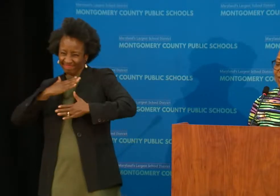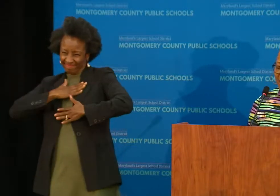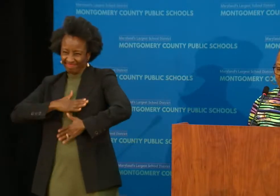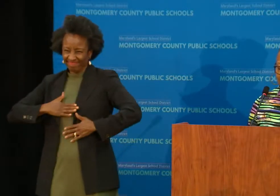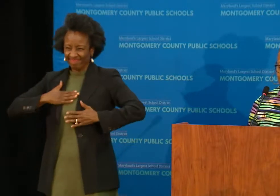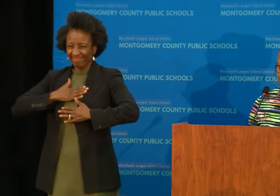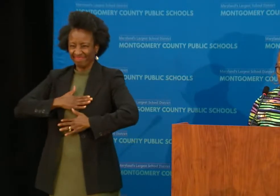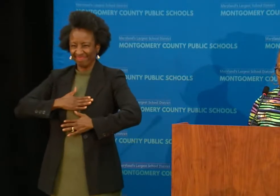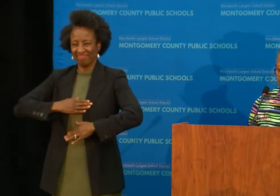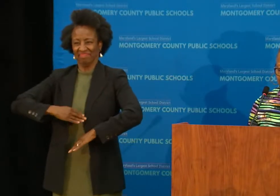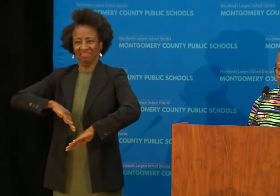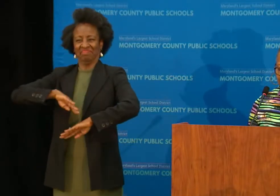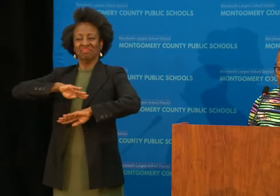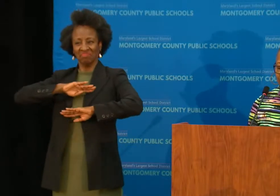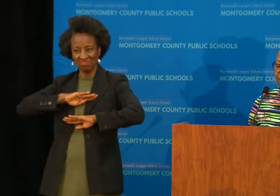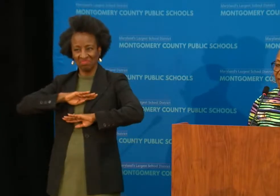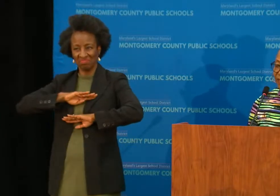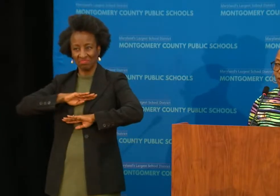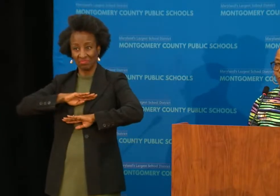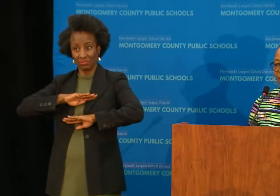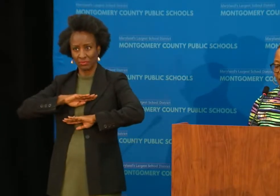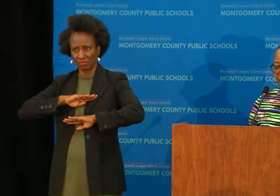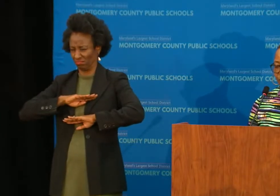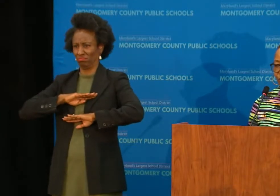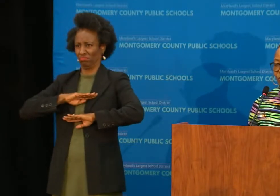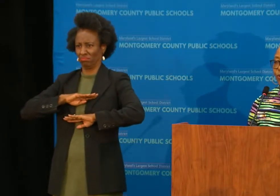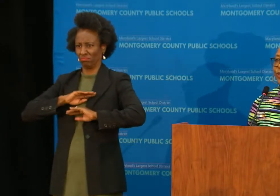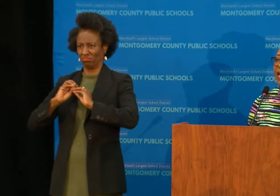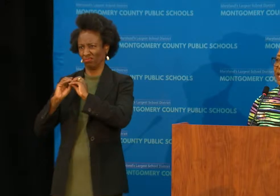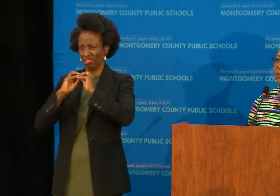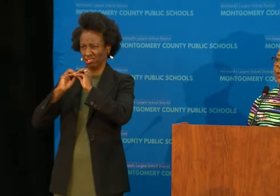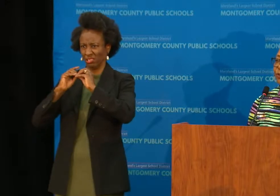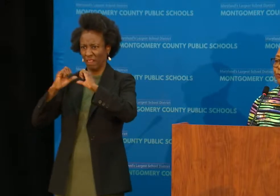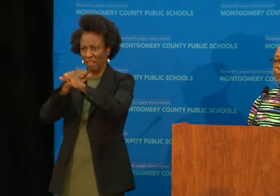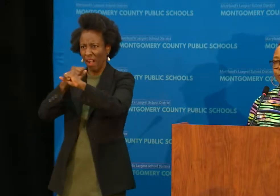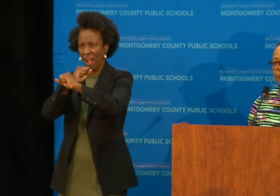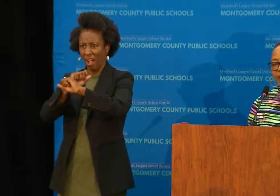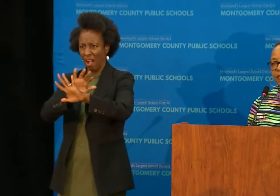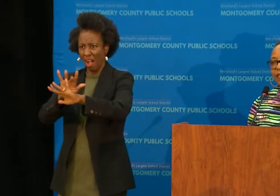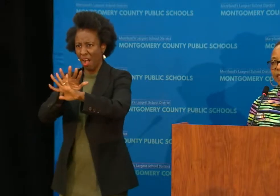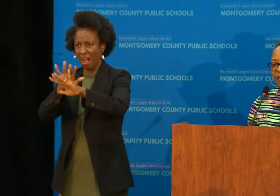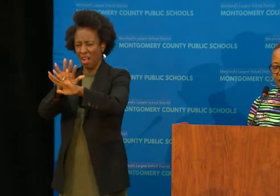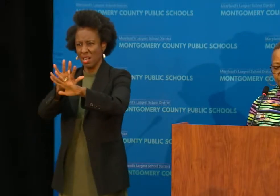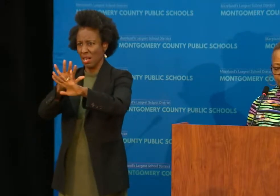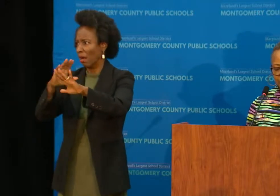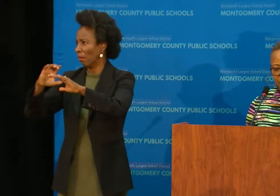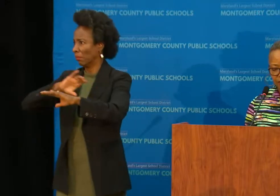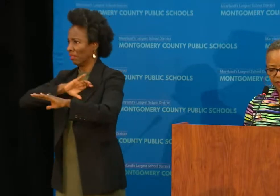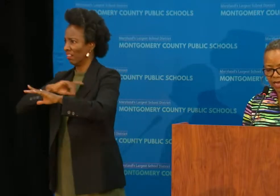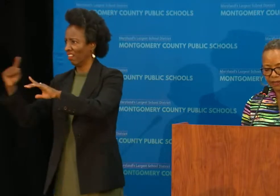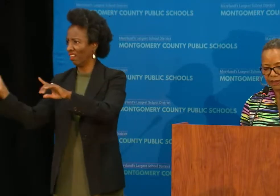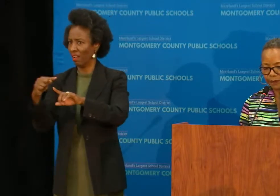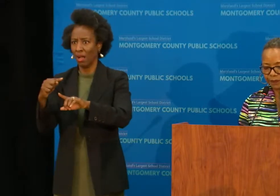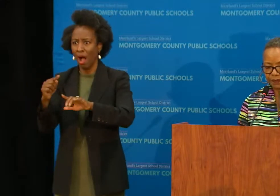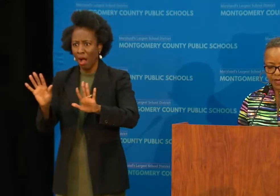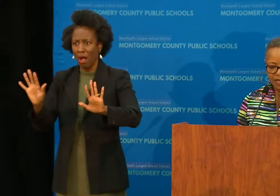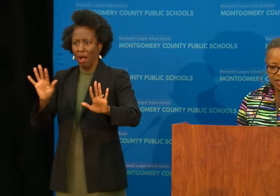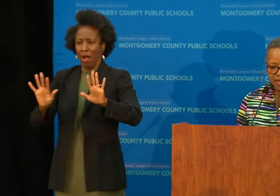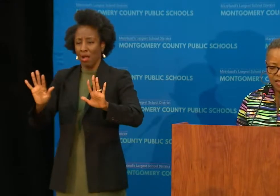They do not expect fights to break out or to have to go through the police to get out of the parking